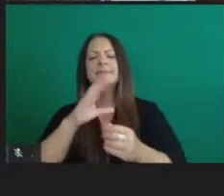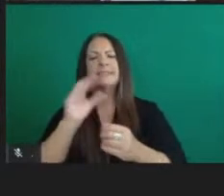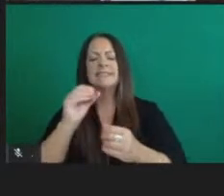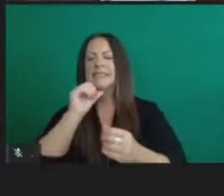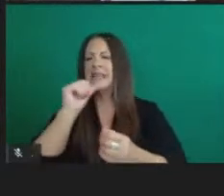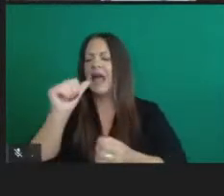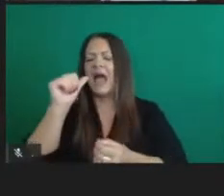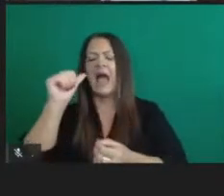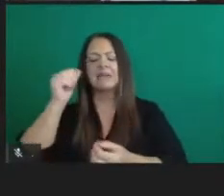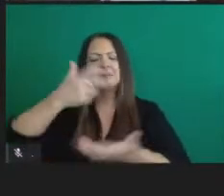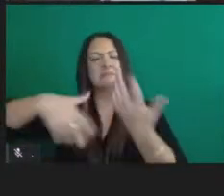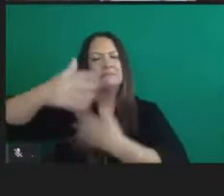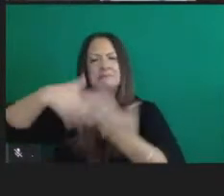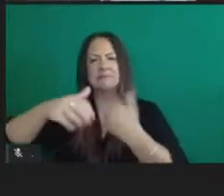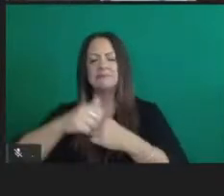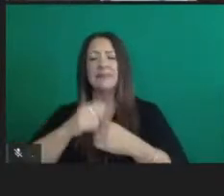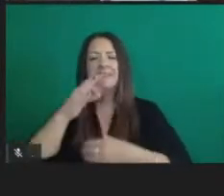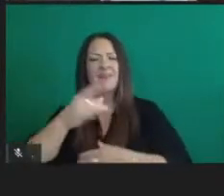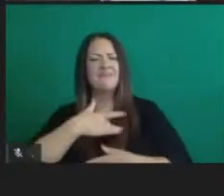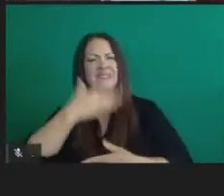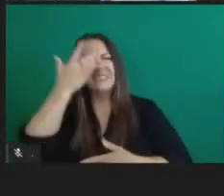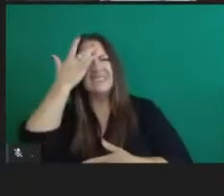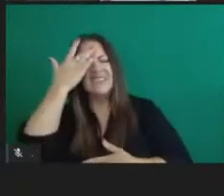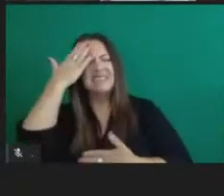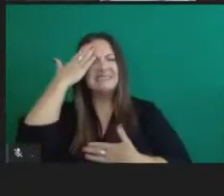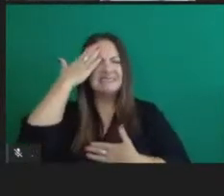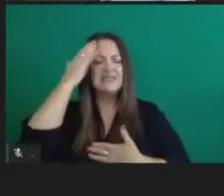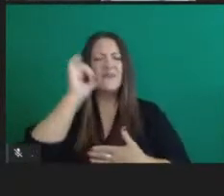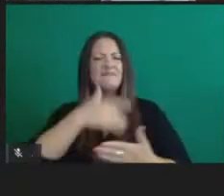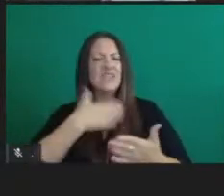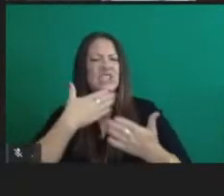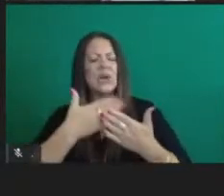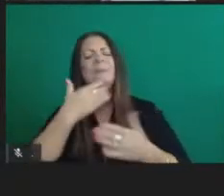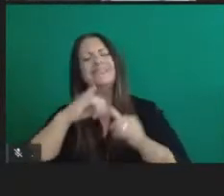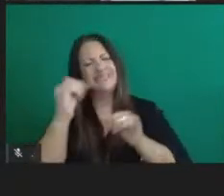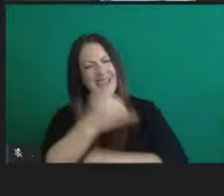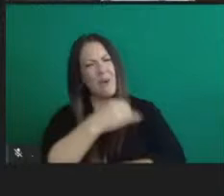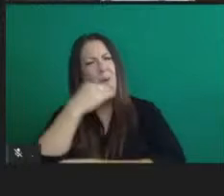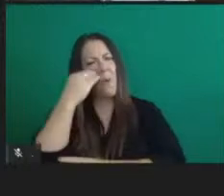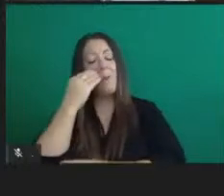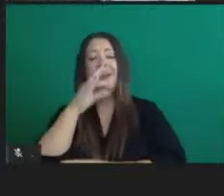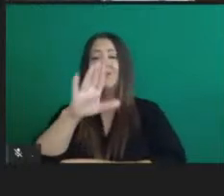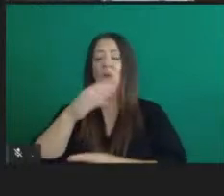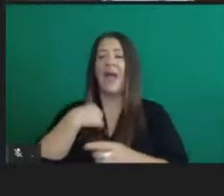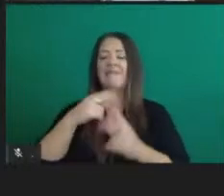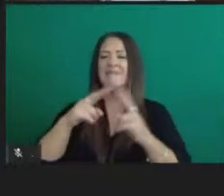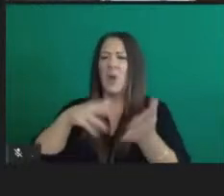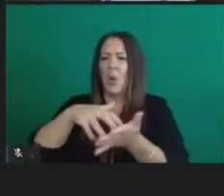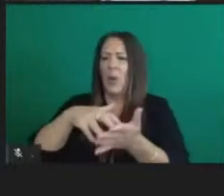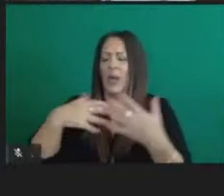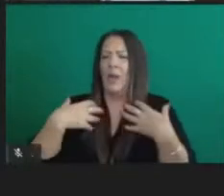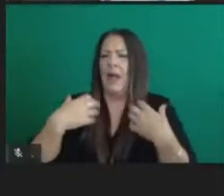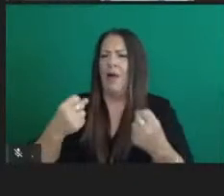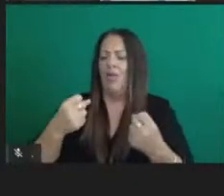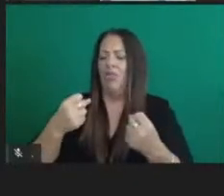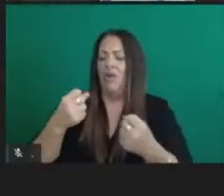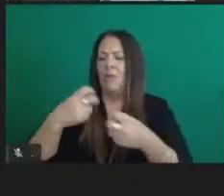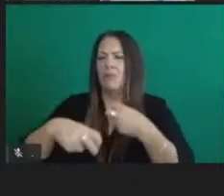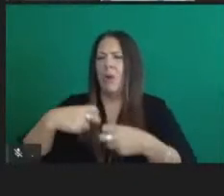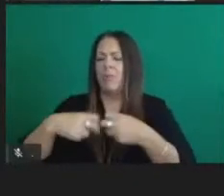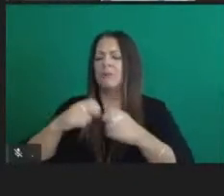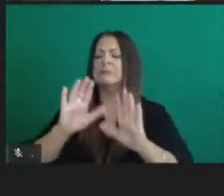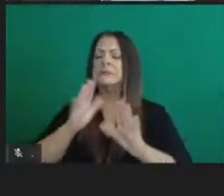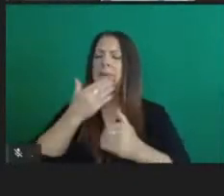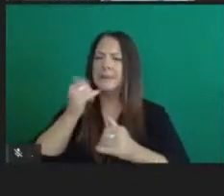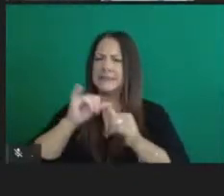staying home when you're sick and if you're in a high-risk group so that we don't risk having transmission and ultimately